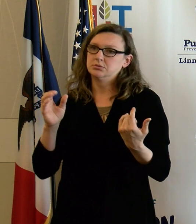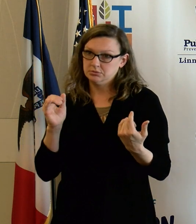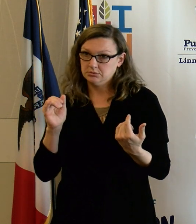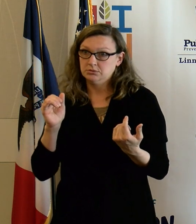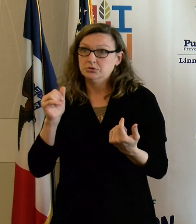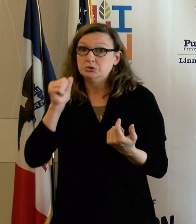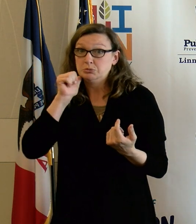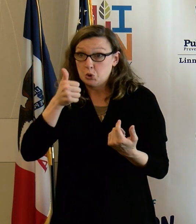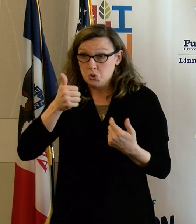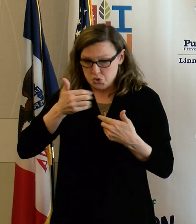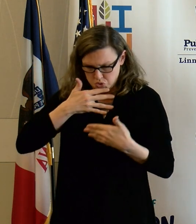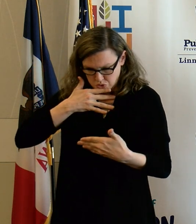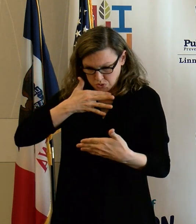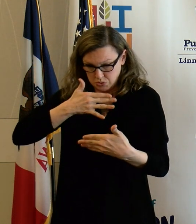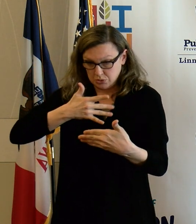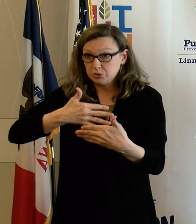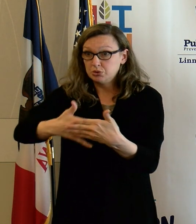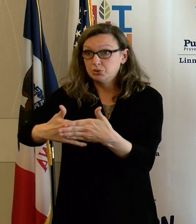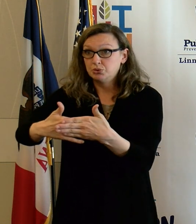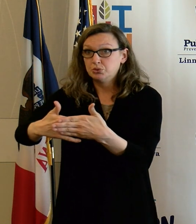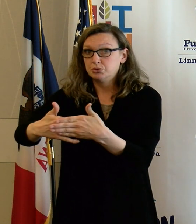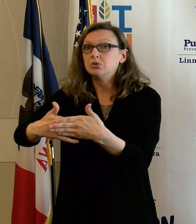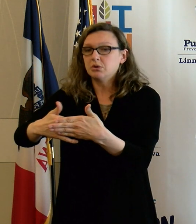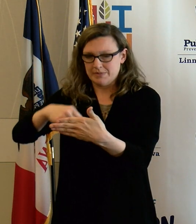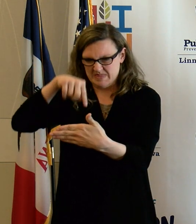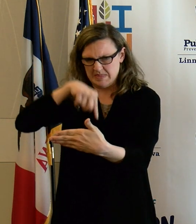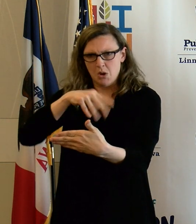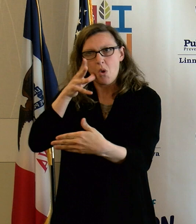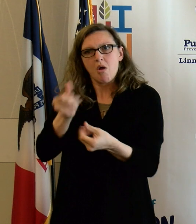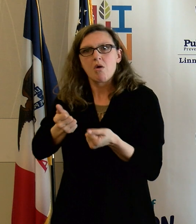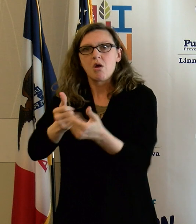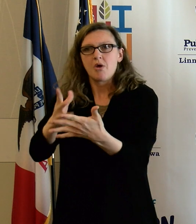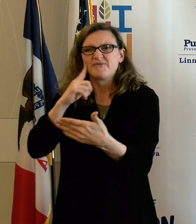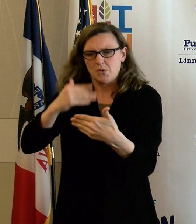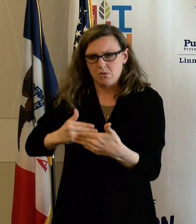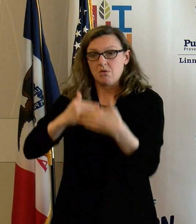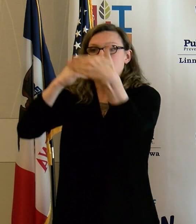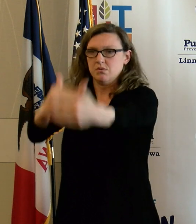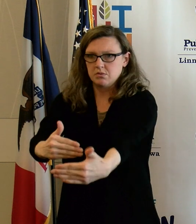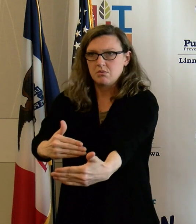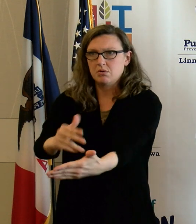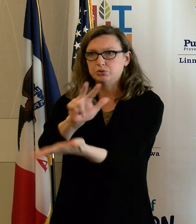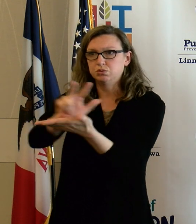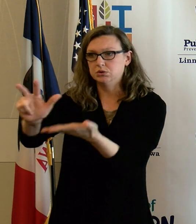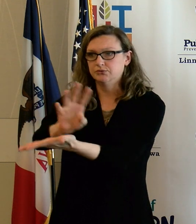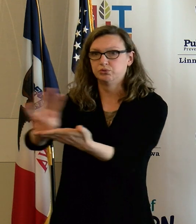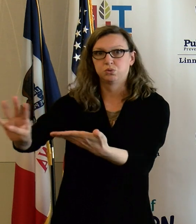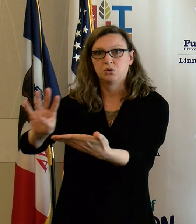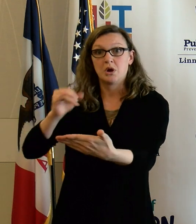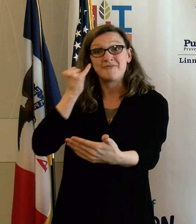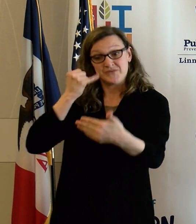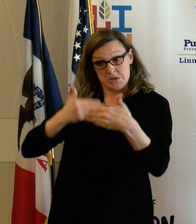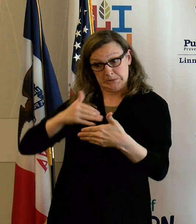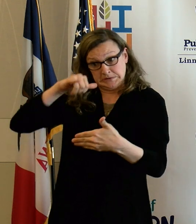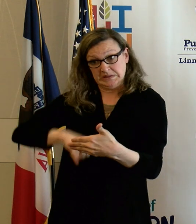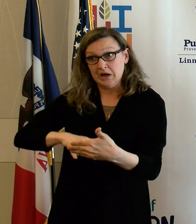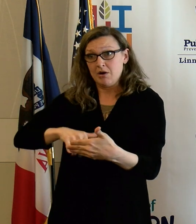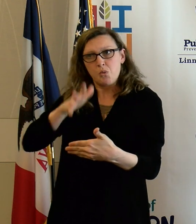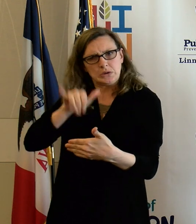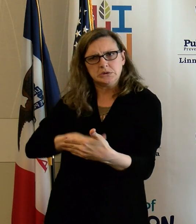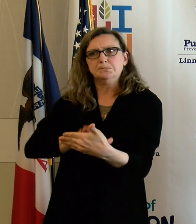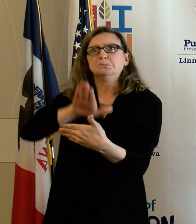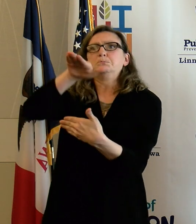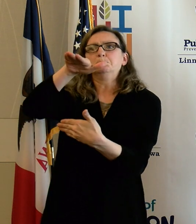going to determine how high that peak is, how bad it gets, and whether all of the things that we've done in the hospitals to